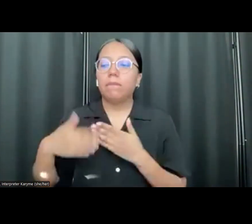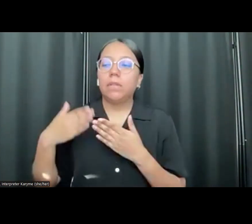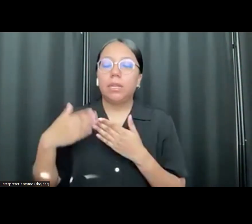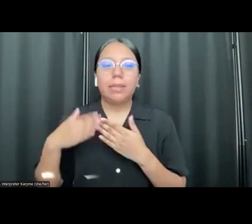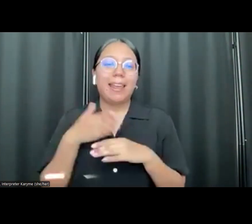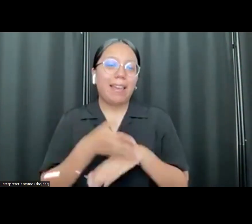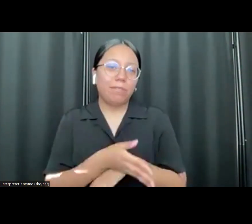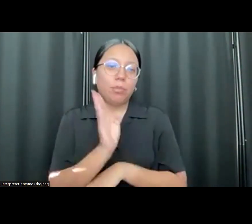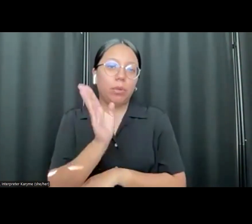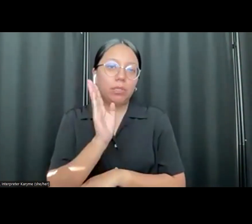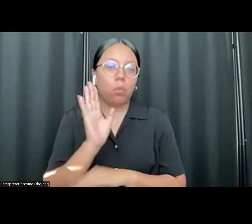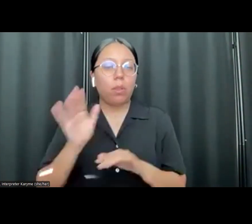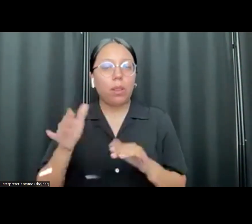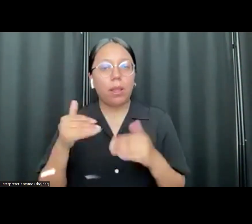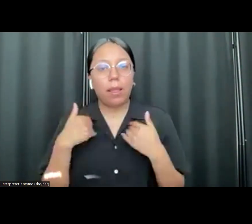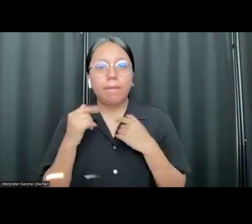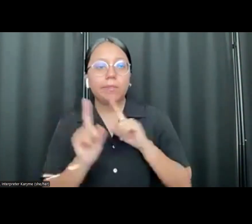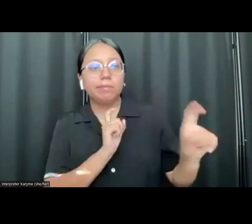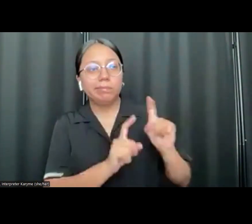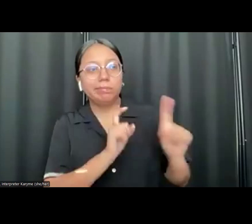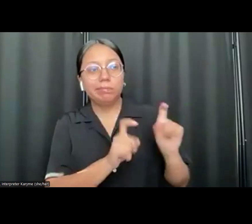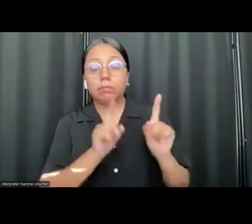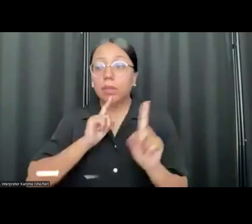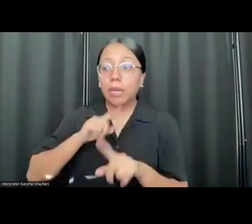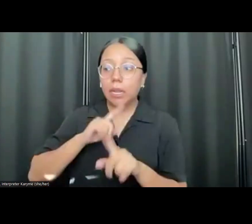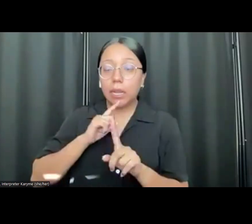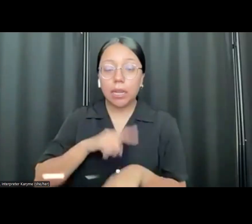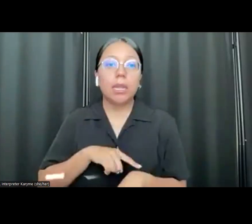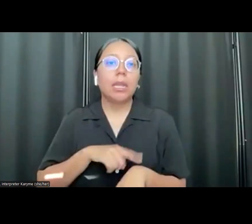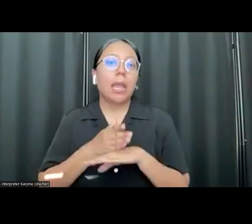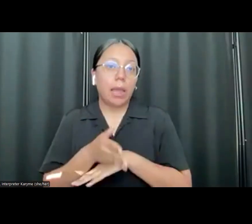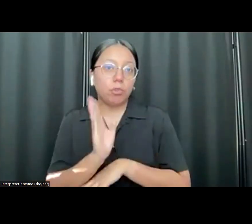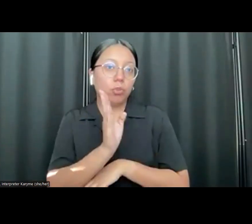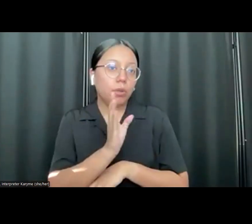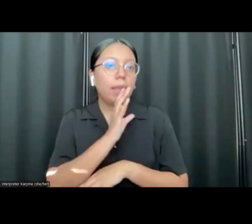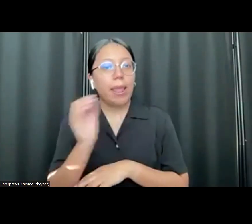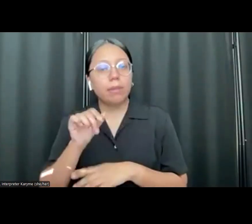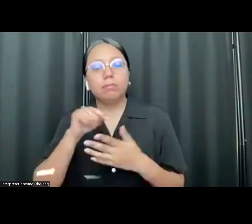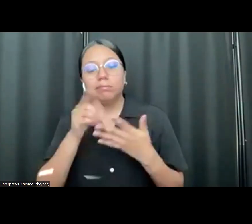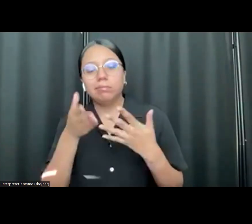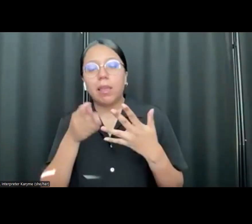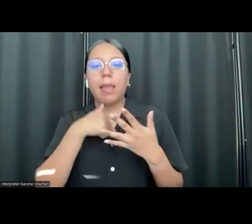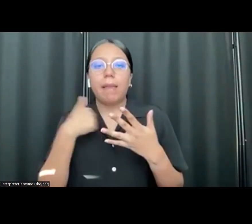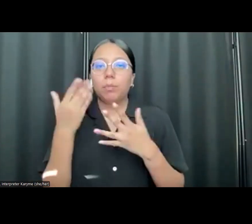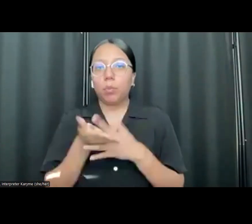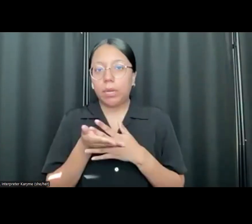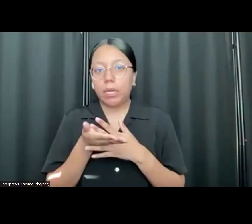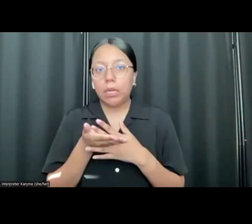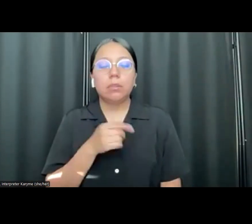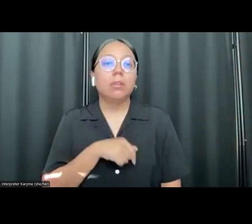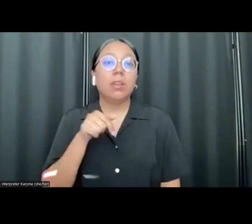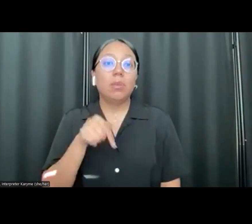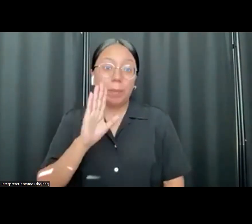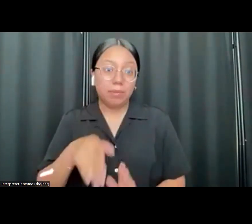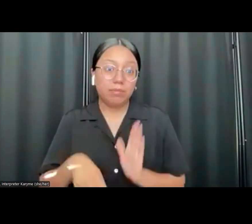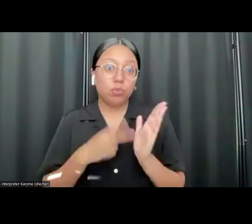presentation, as well following the presentation and the brief 5-minute break. This meeting will be 2 hours long, so please stretch,